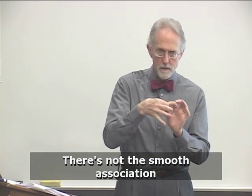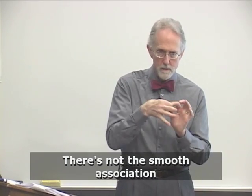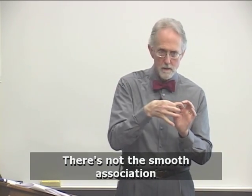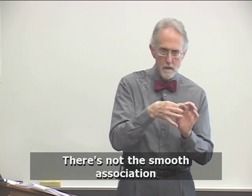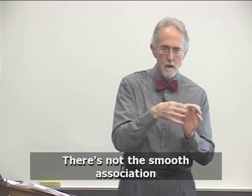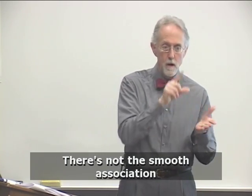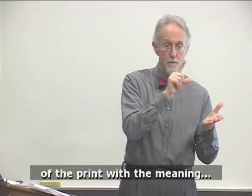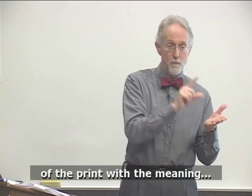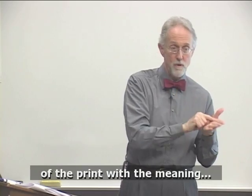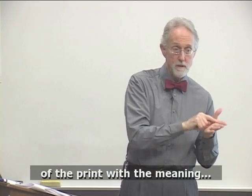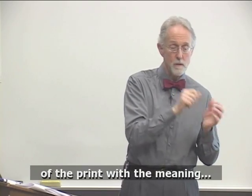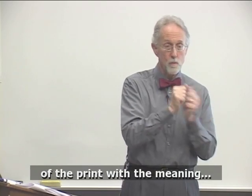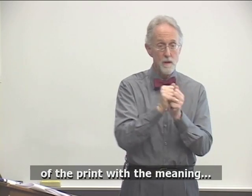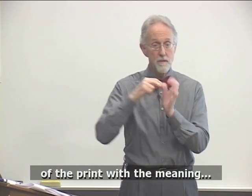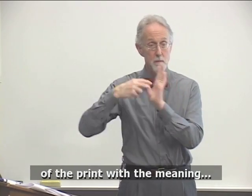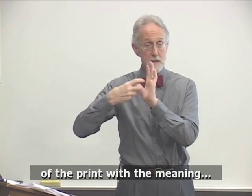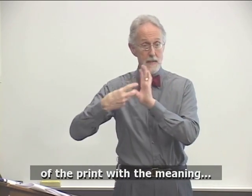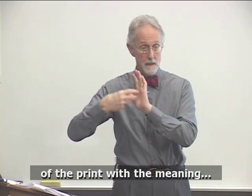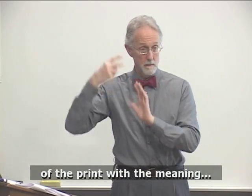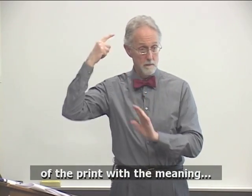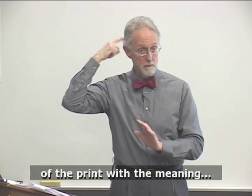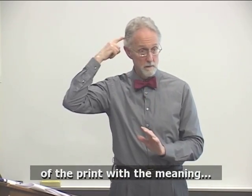association of the print with the meaning,